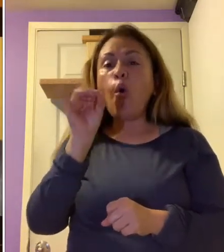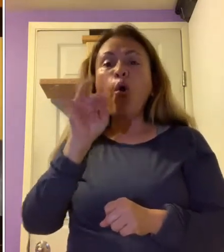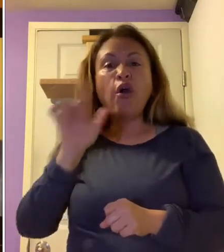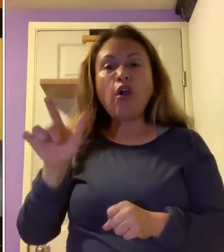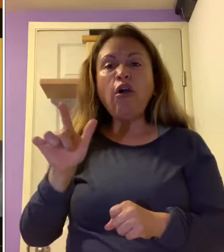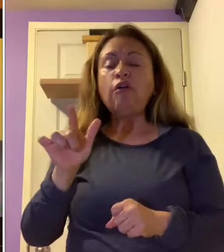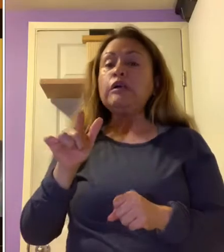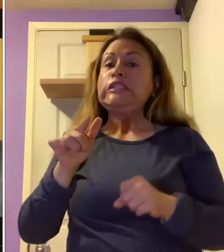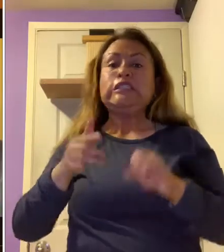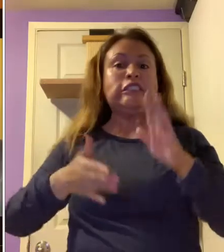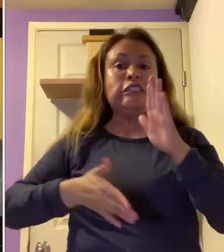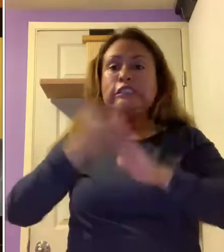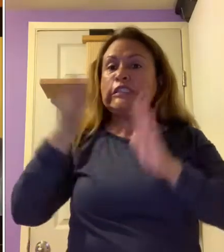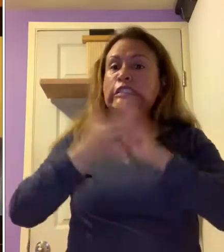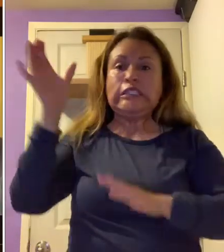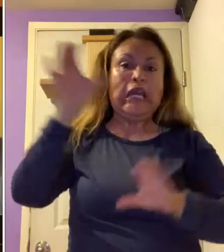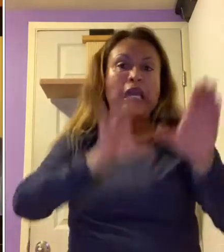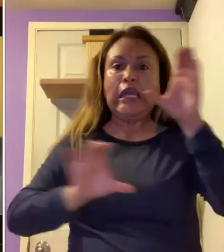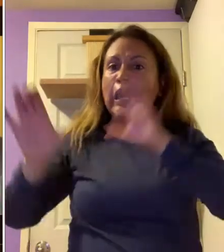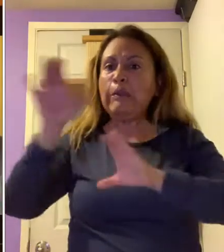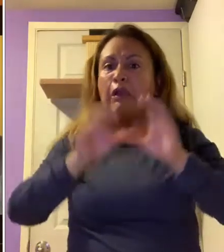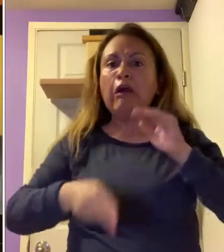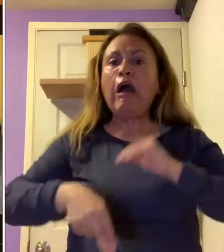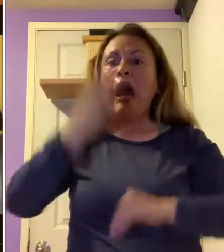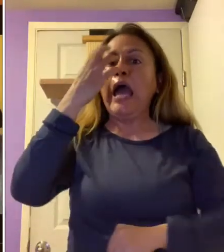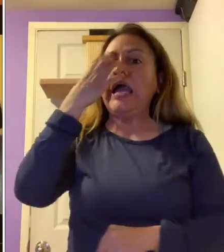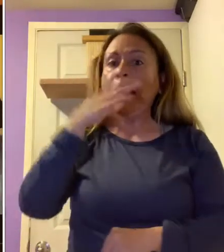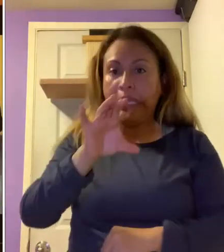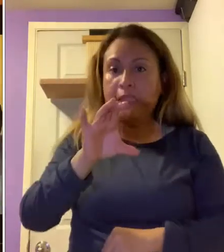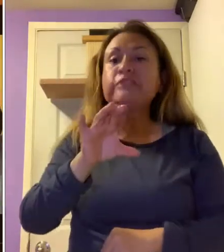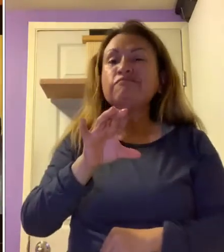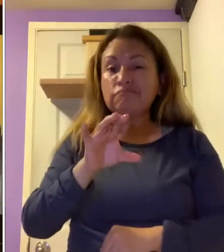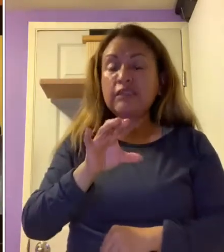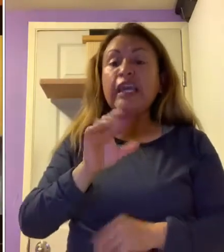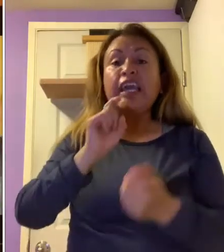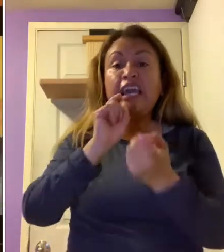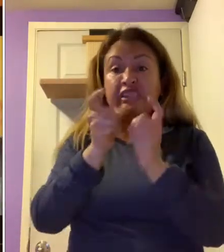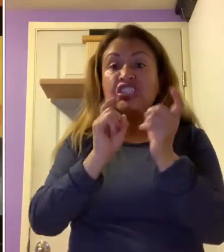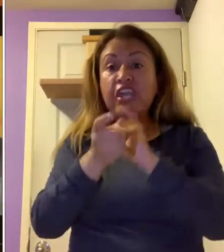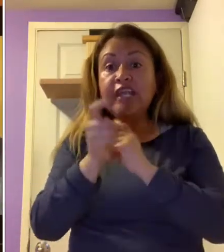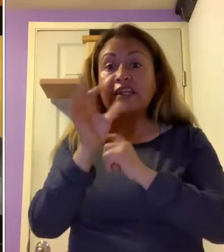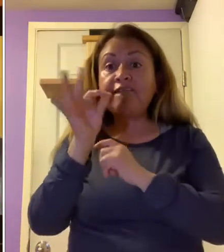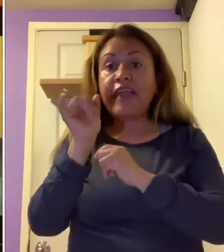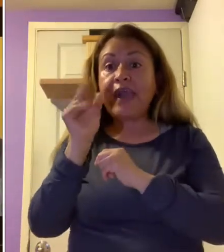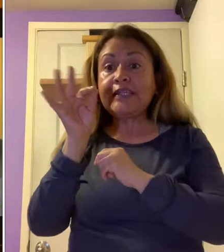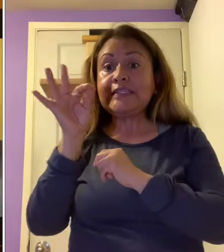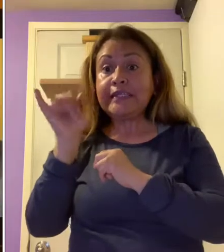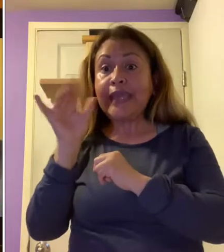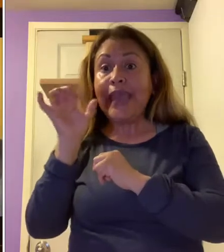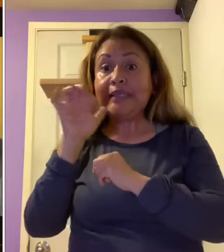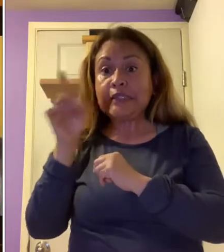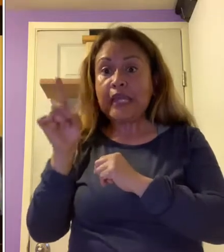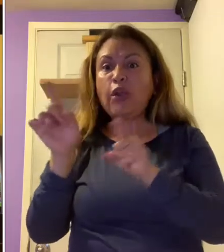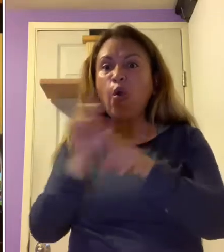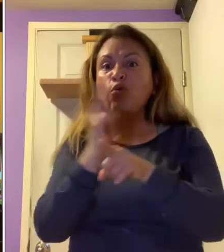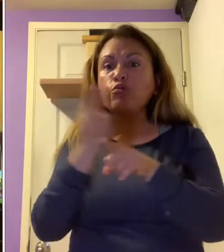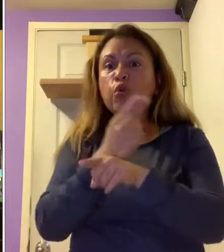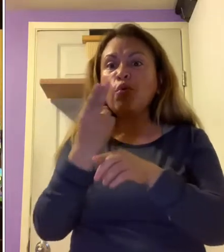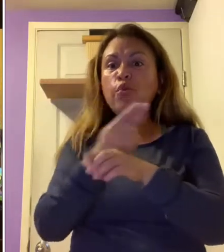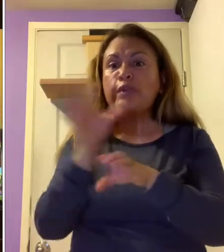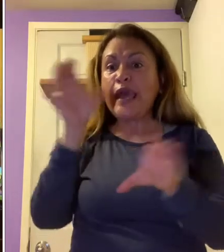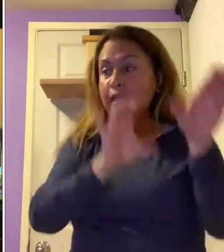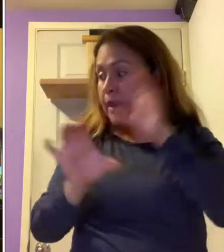oil, sunflower oil, they're highly processed and highly refined at high heat. Not only does that alter the fatty acid, but they use a chemical